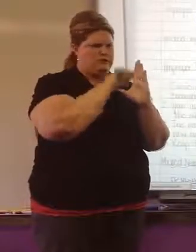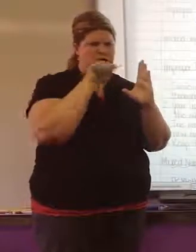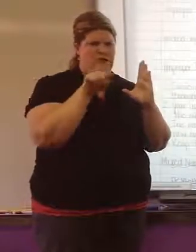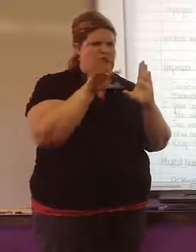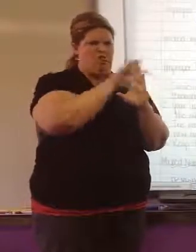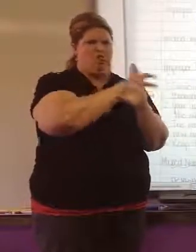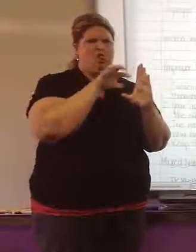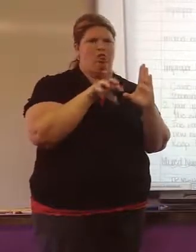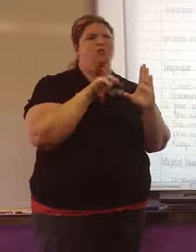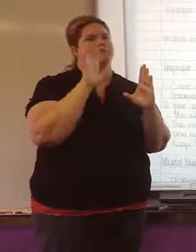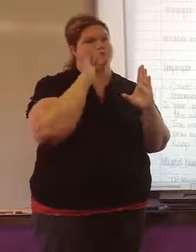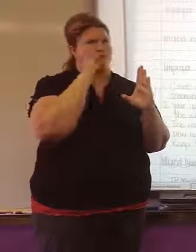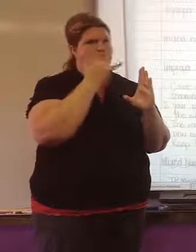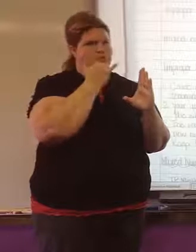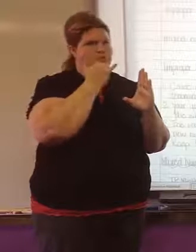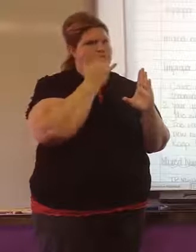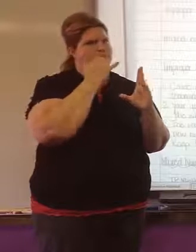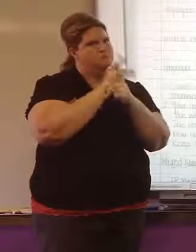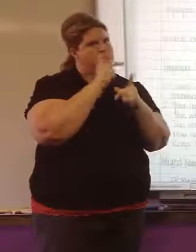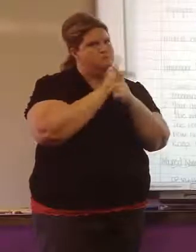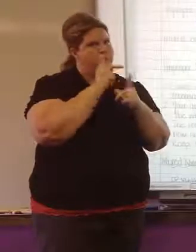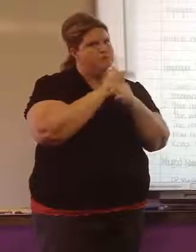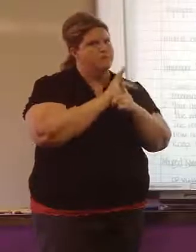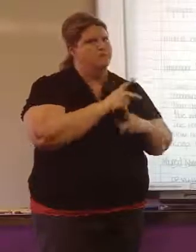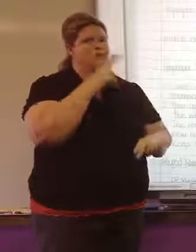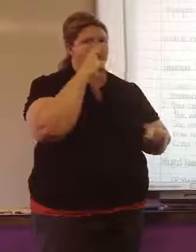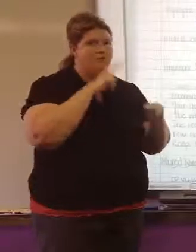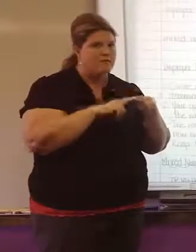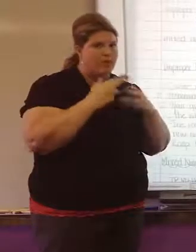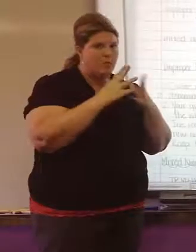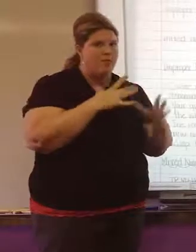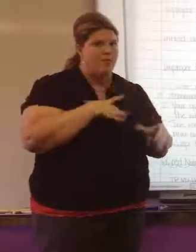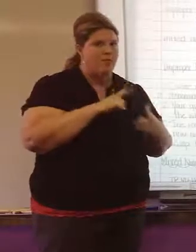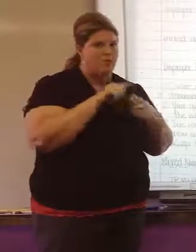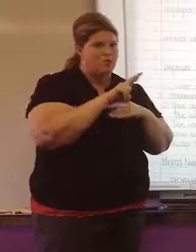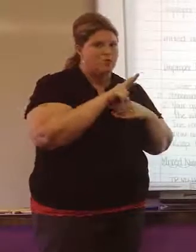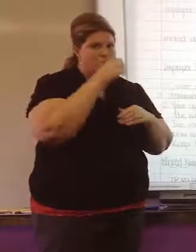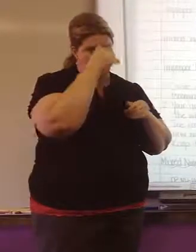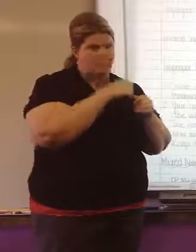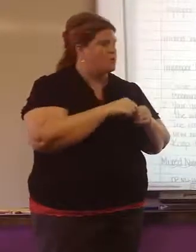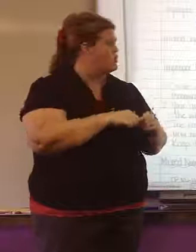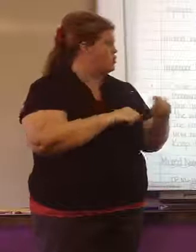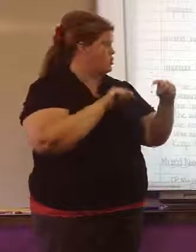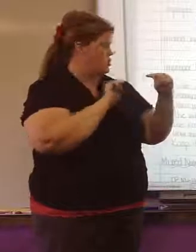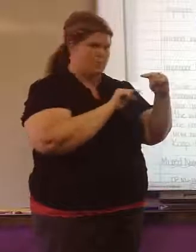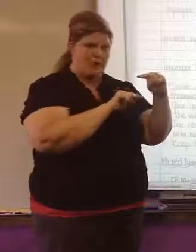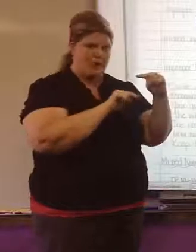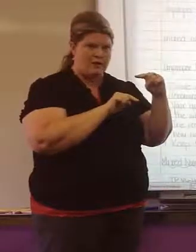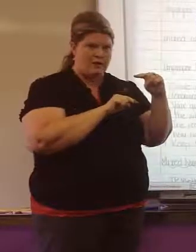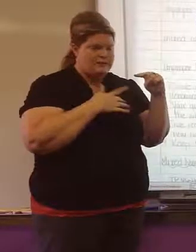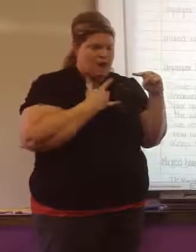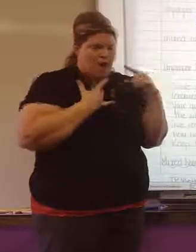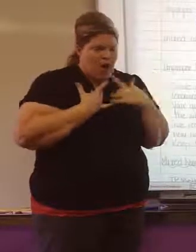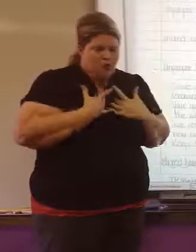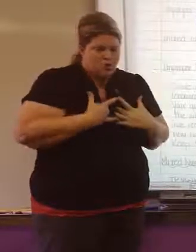get totally messed up. Okay, so the fun way I like to use to remember this is that your bottom number is a